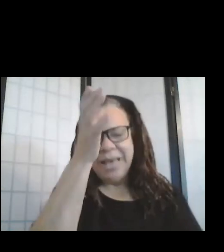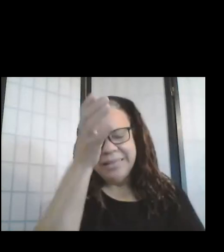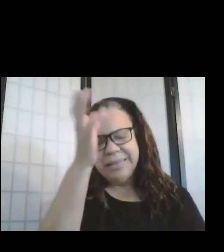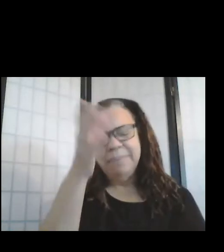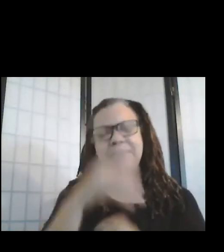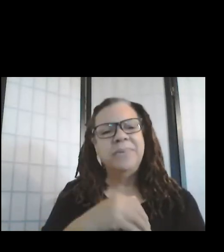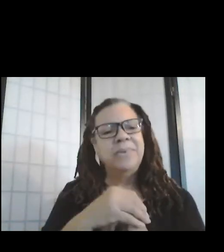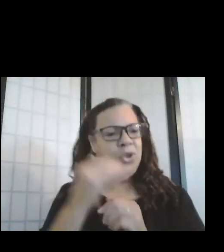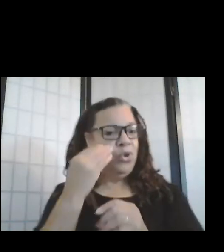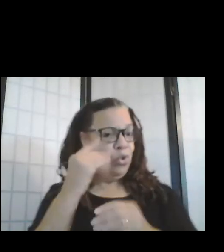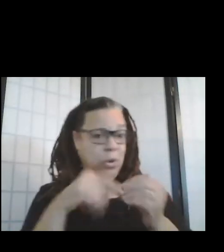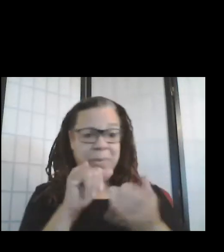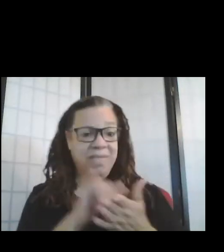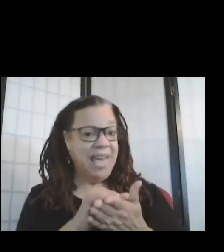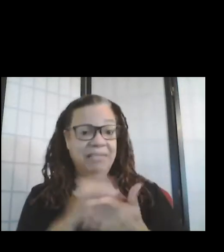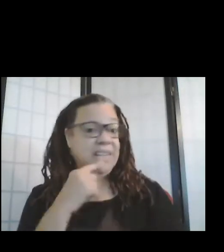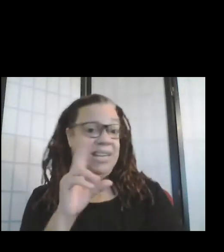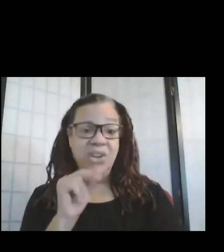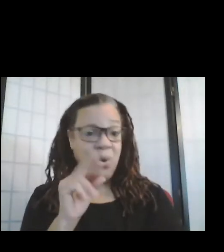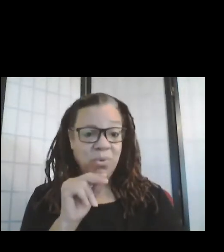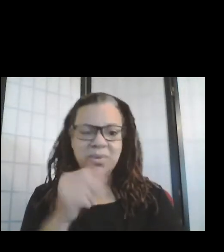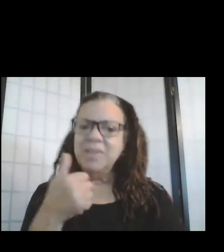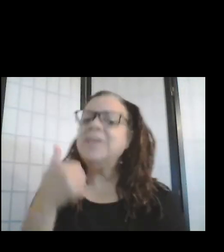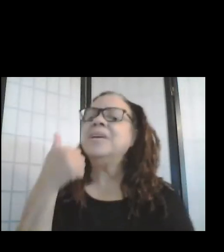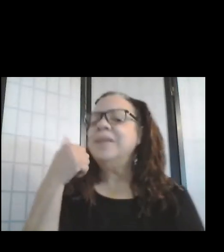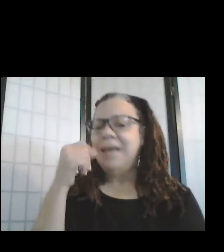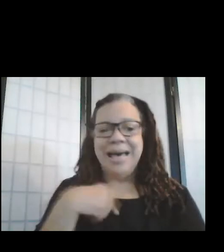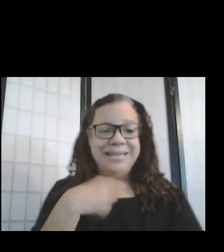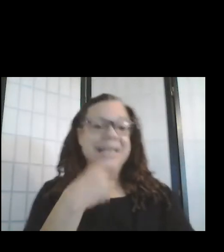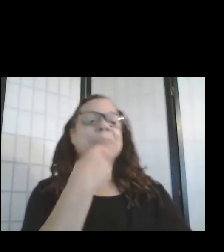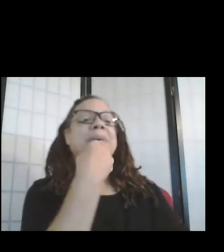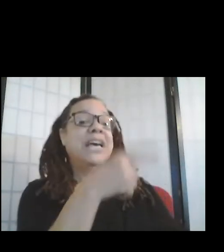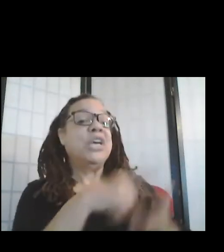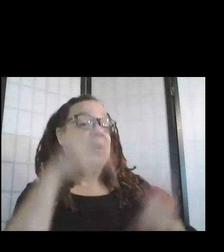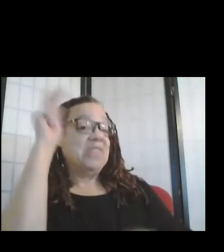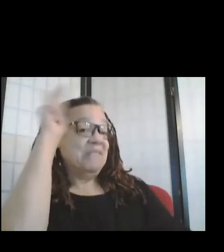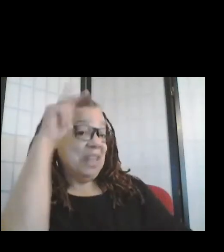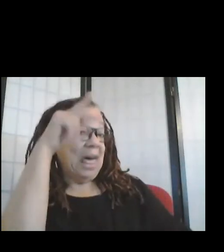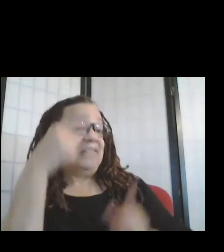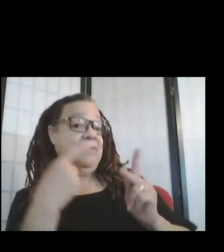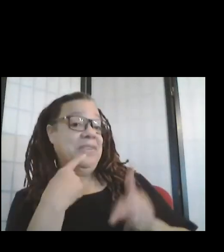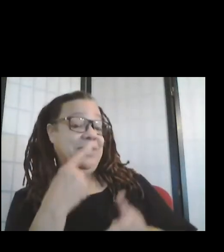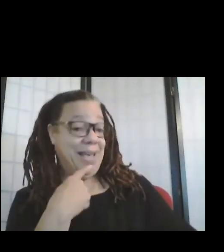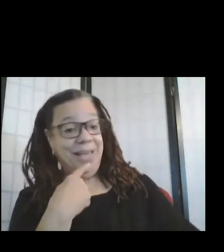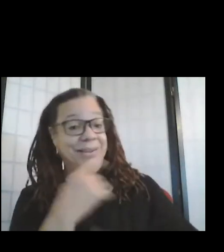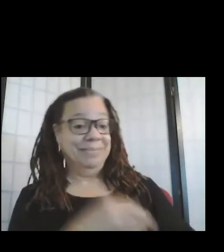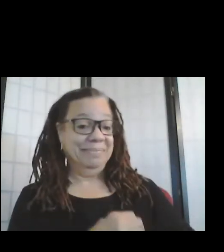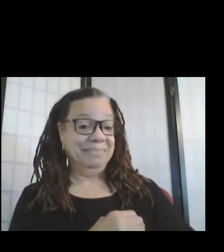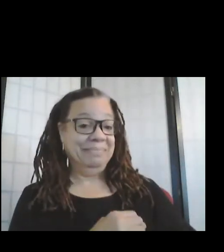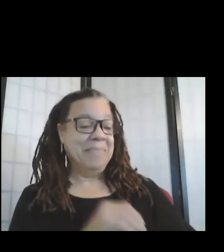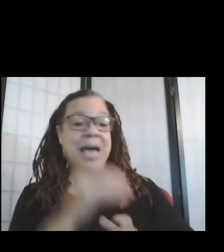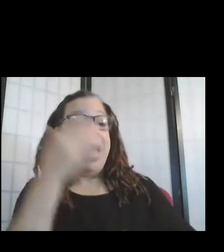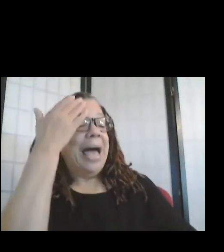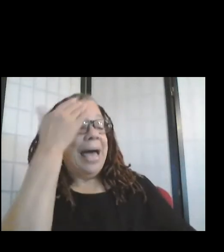know about that? No? Well, let me tell you what the philosopher said, etc. I don't know